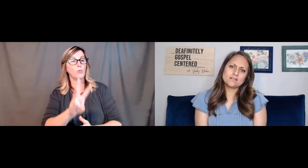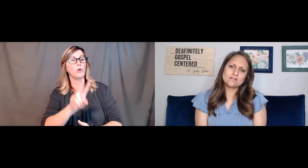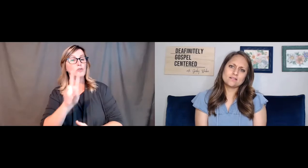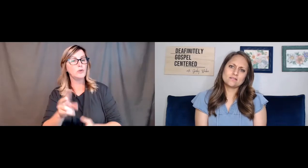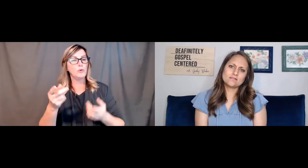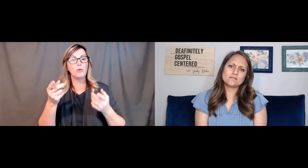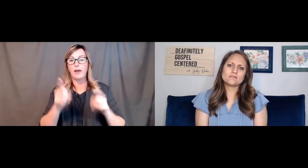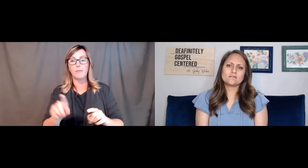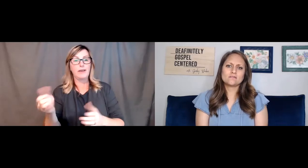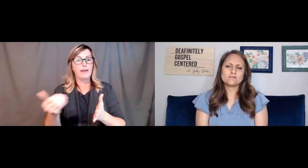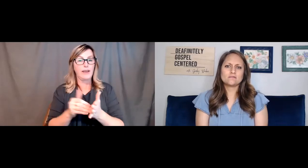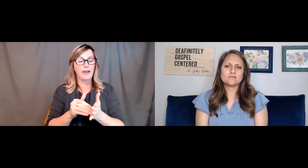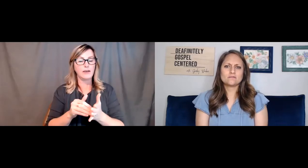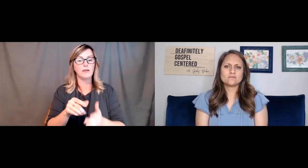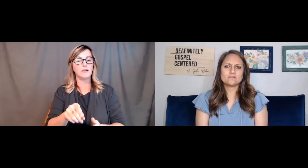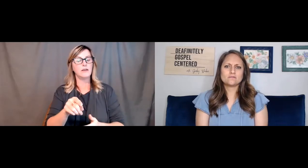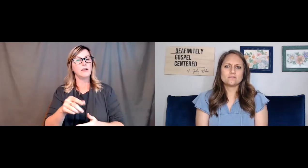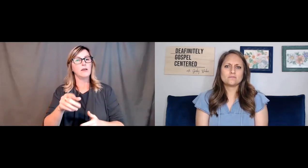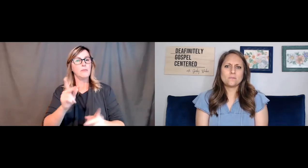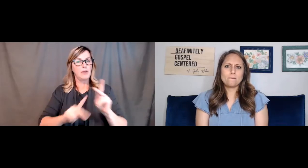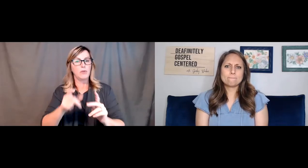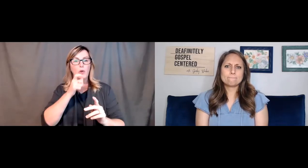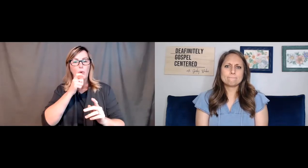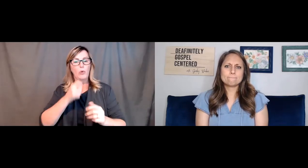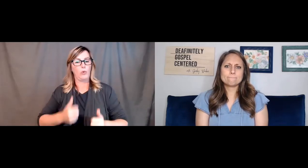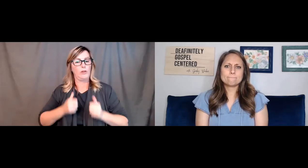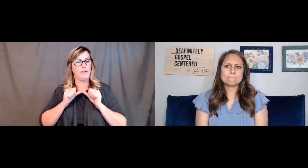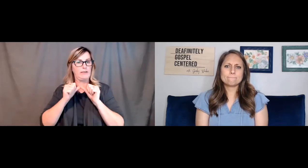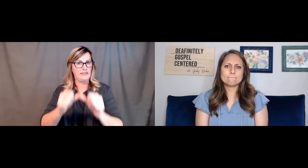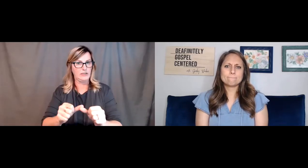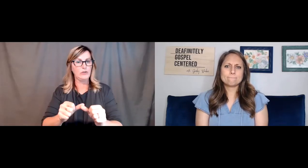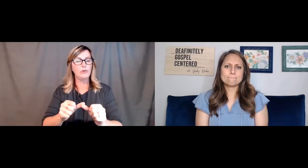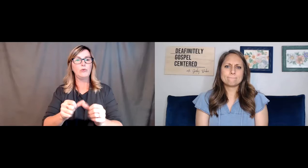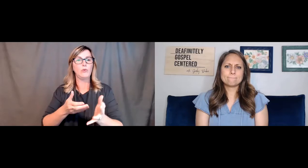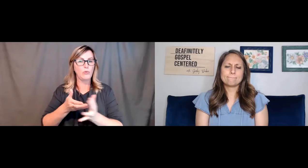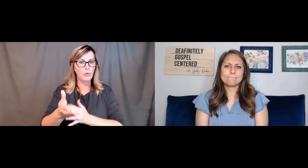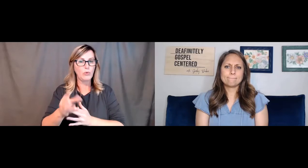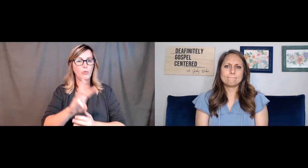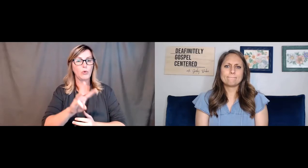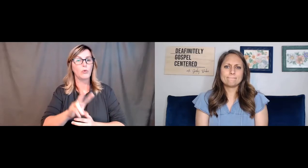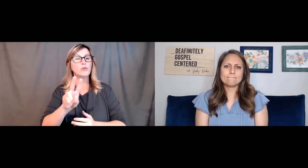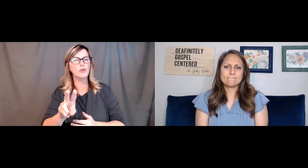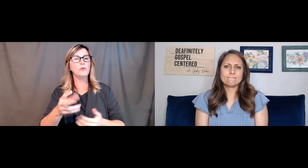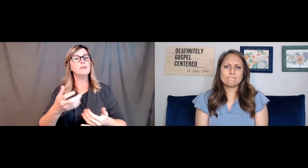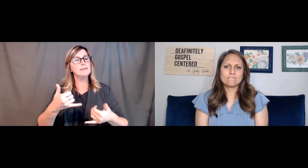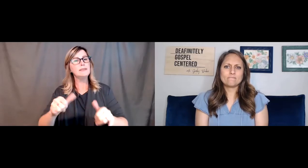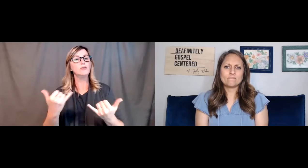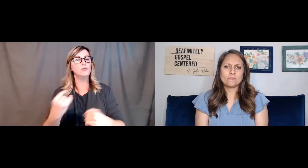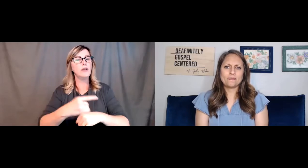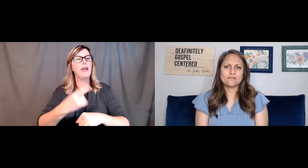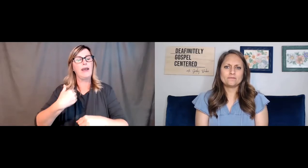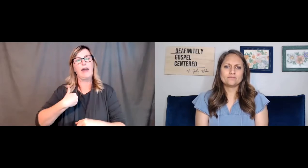But now moving on to World War II, you have people who are still alive that lived through that.